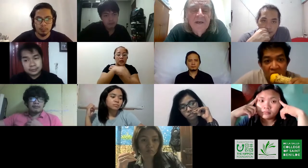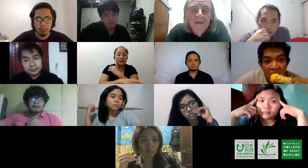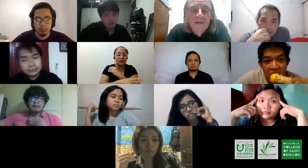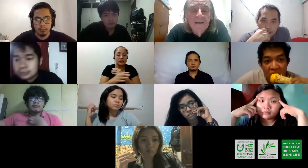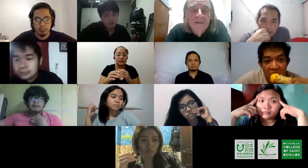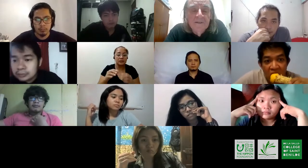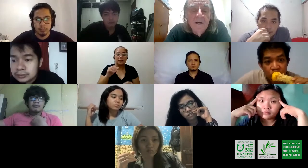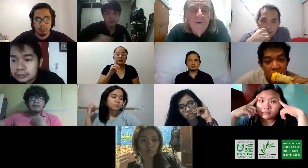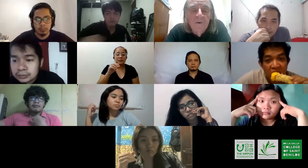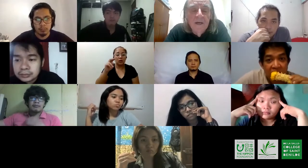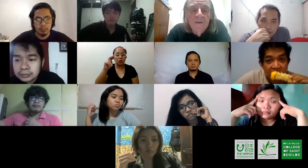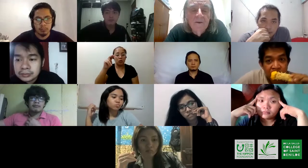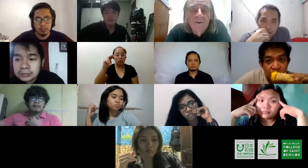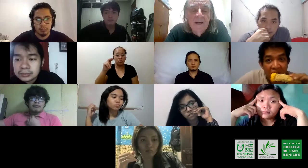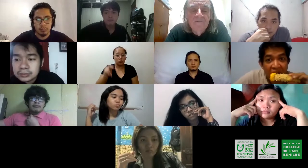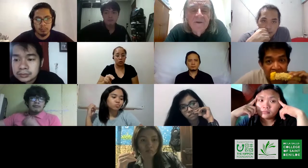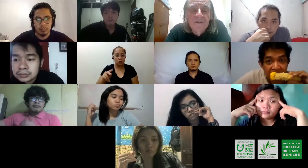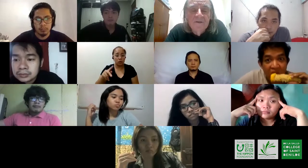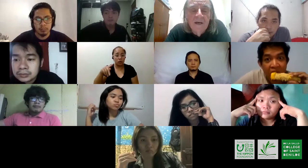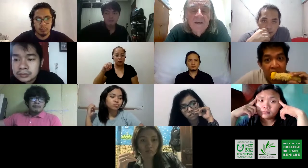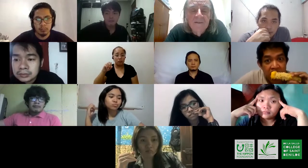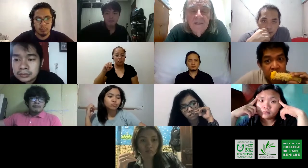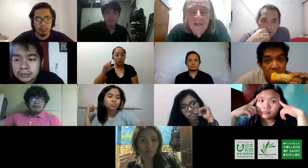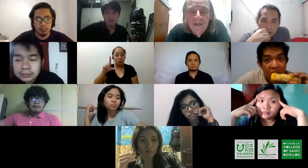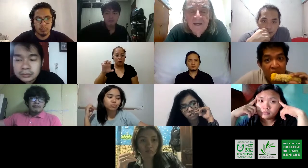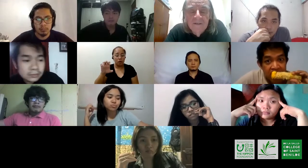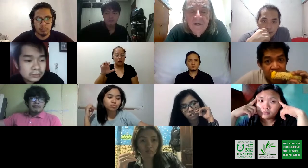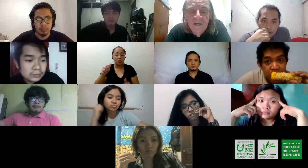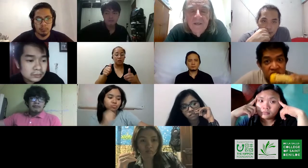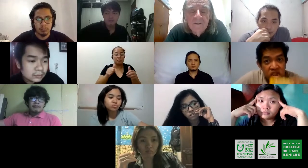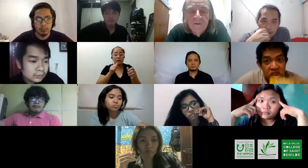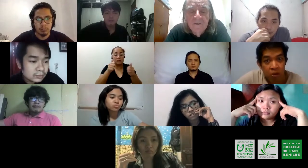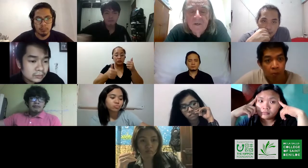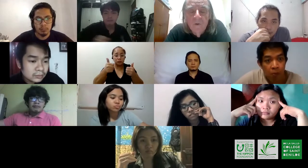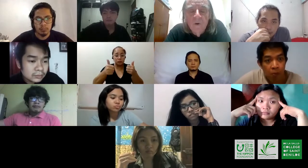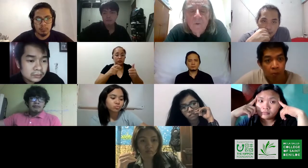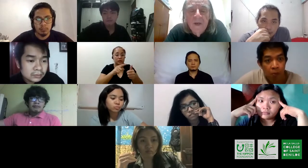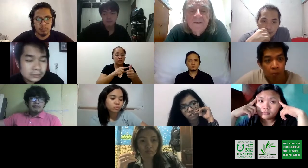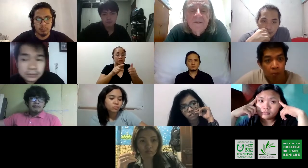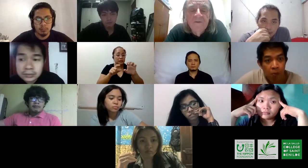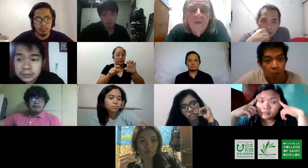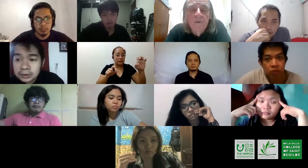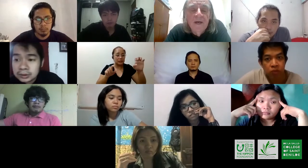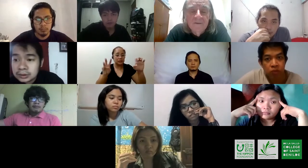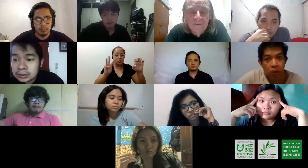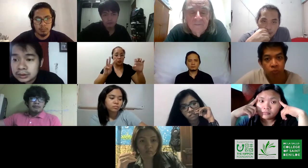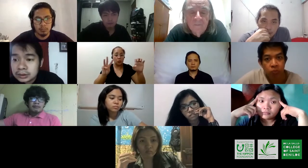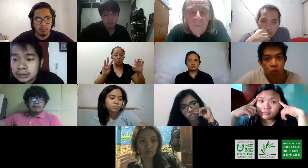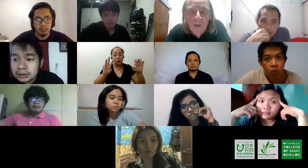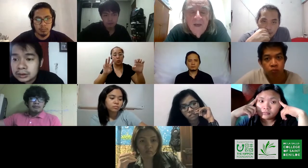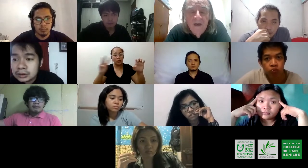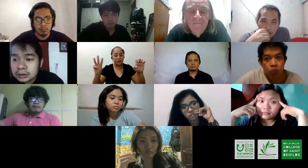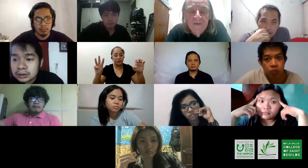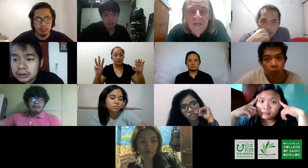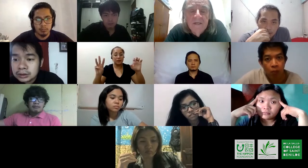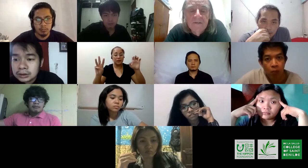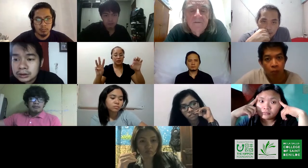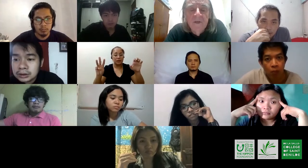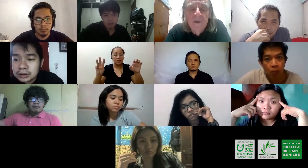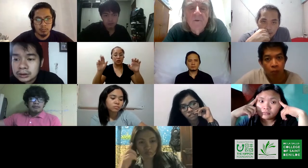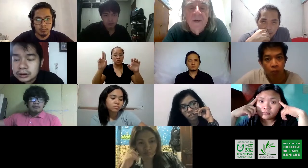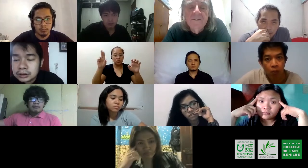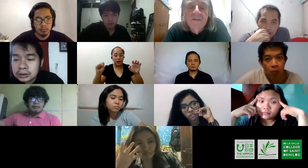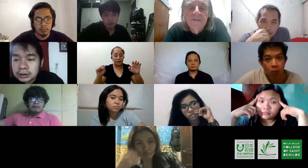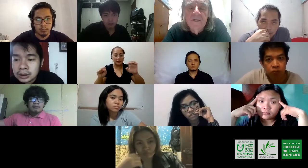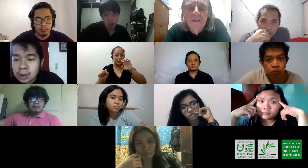answer. So either you have to decide, is it east or west of the US? If it's east